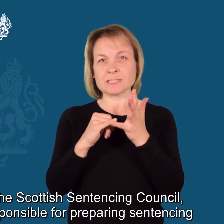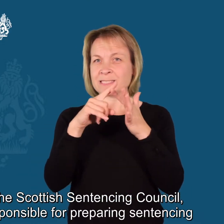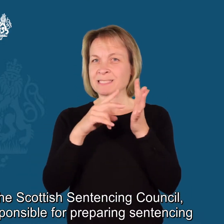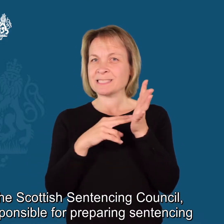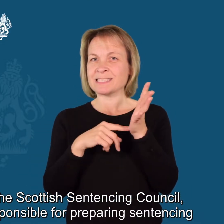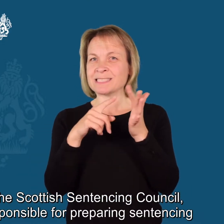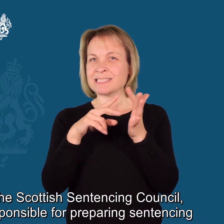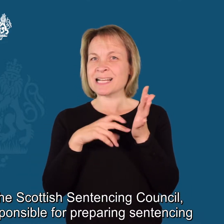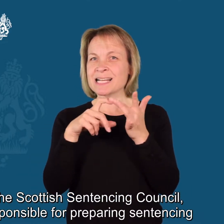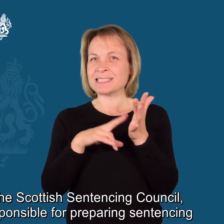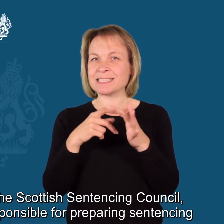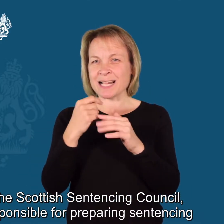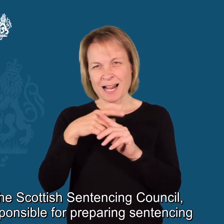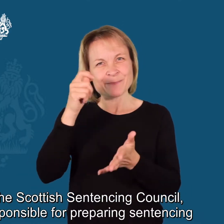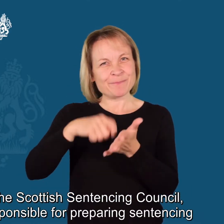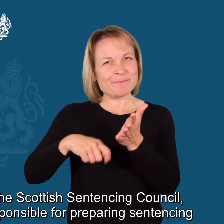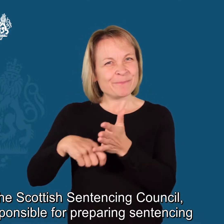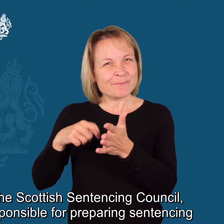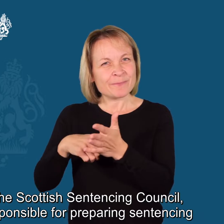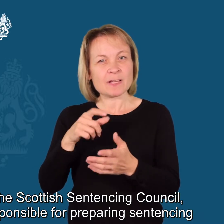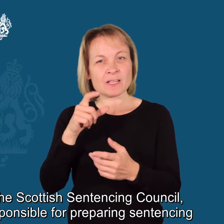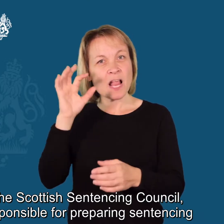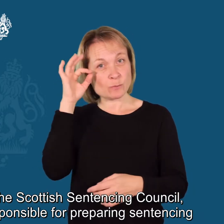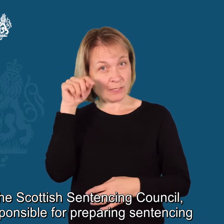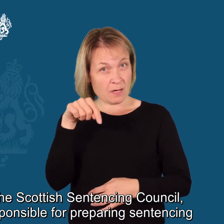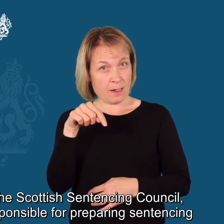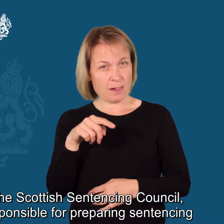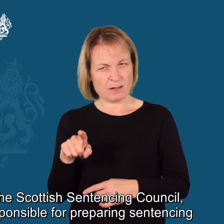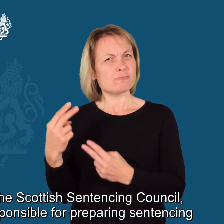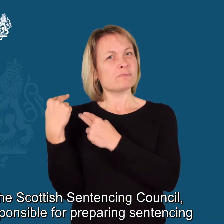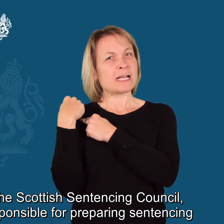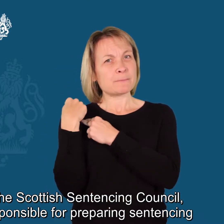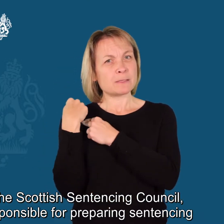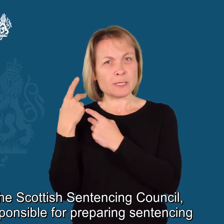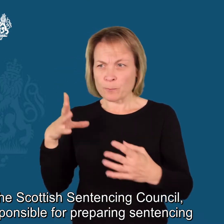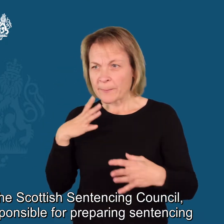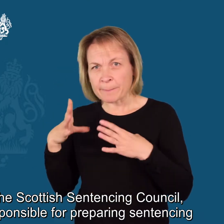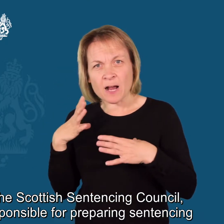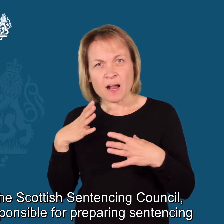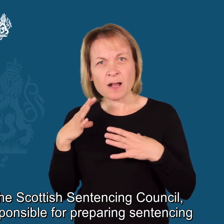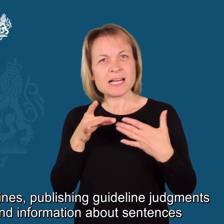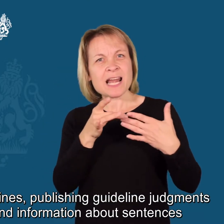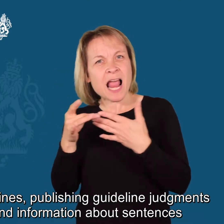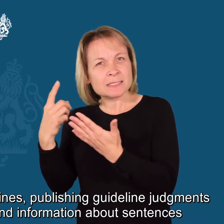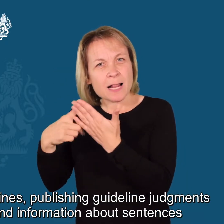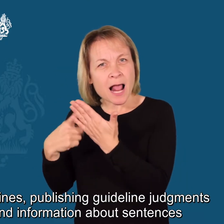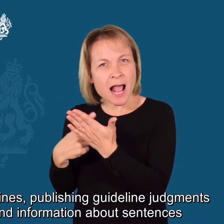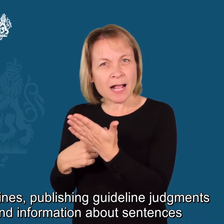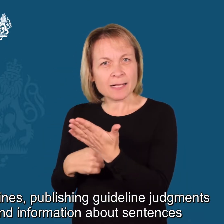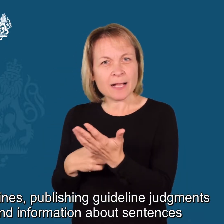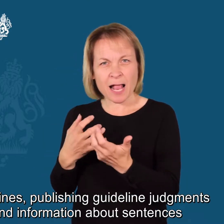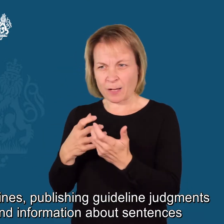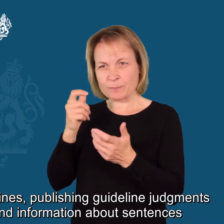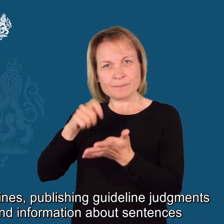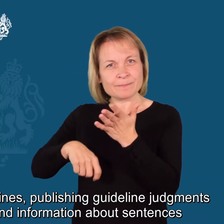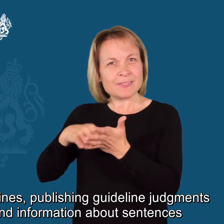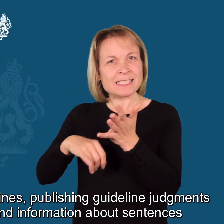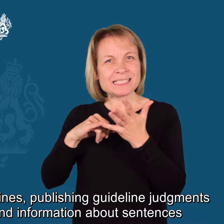It also offers support to the Scottish Sentencing Council, which is responsible for preparing sentencing guidelines, publishing guideline